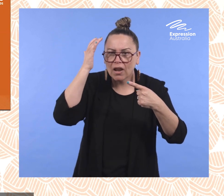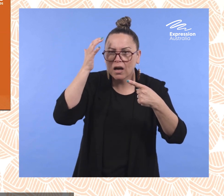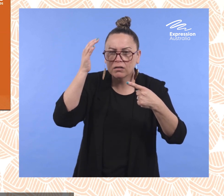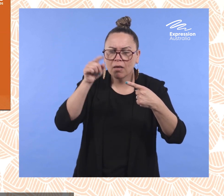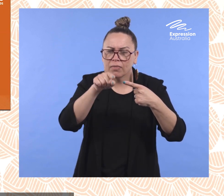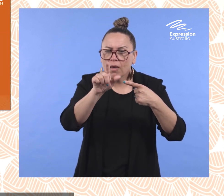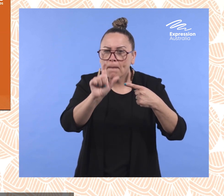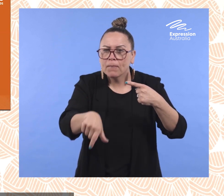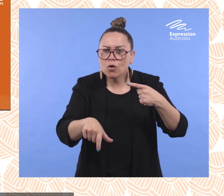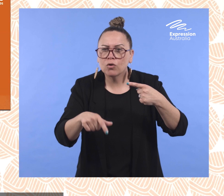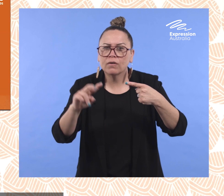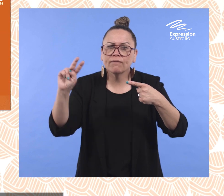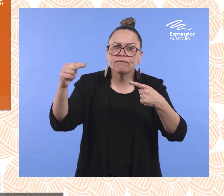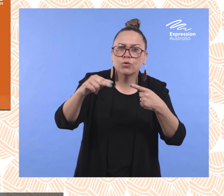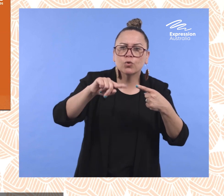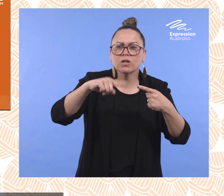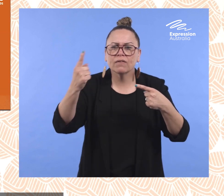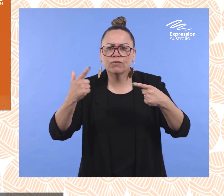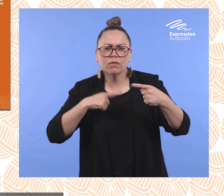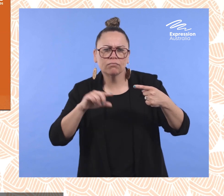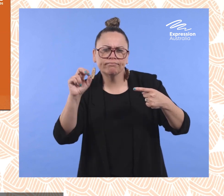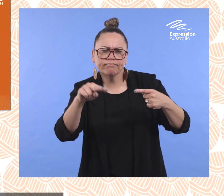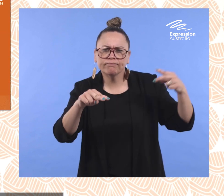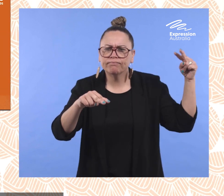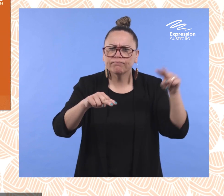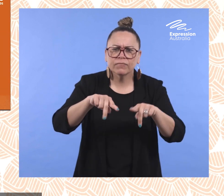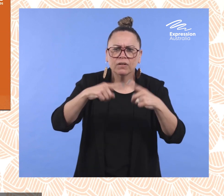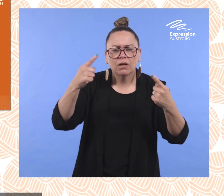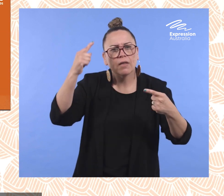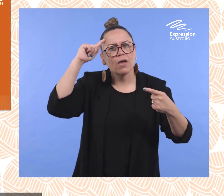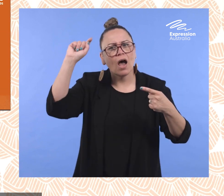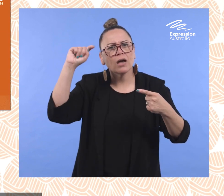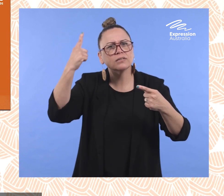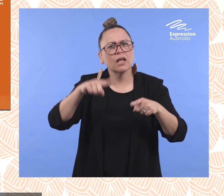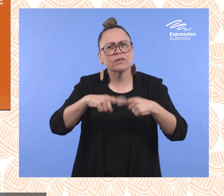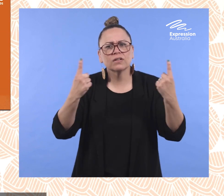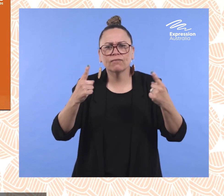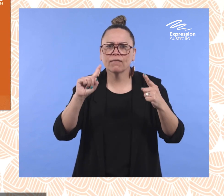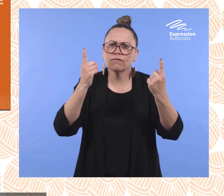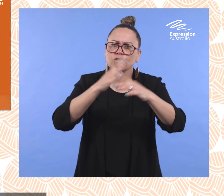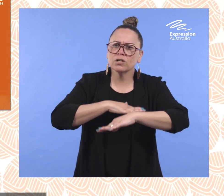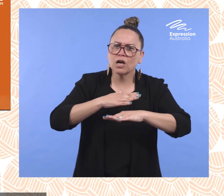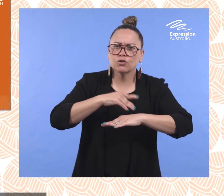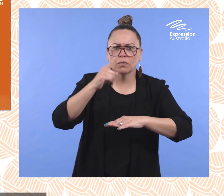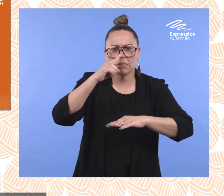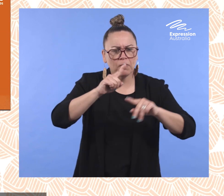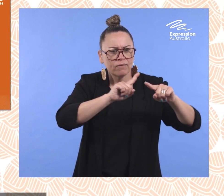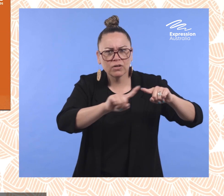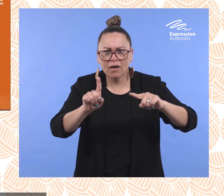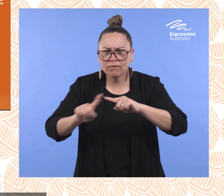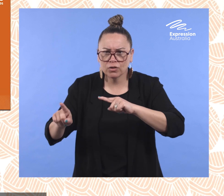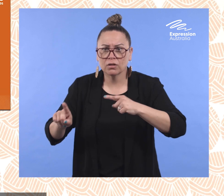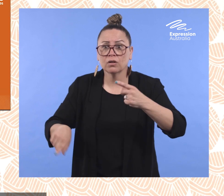That person has a different understanding than I have, Aunty Munya, on First Nations people's diversity.